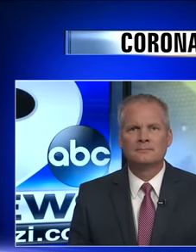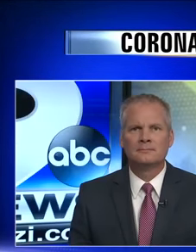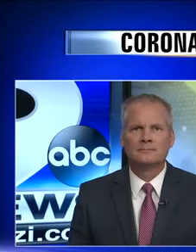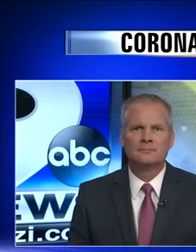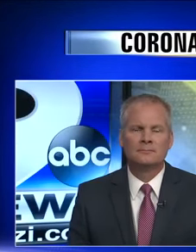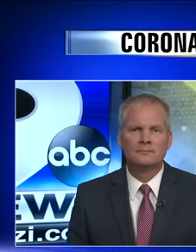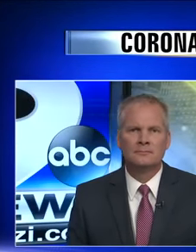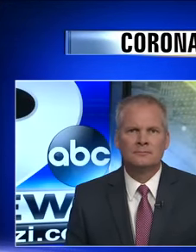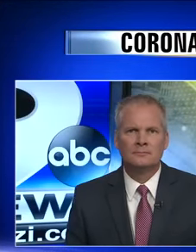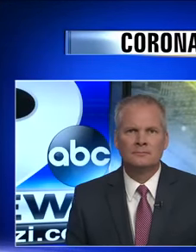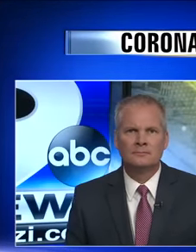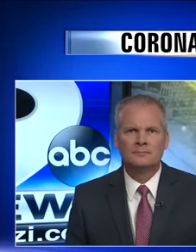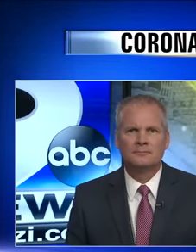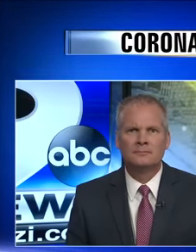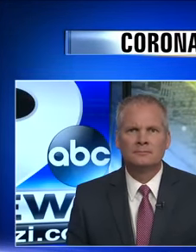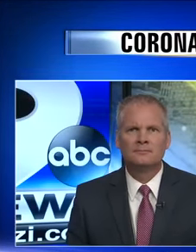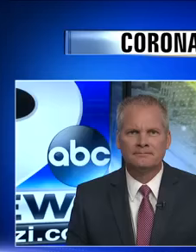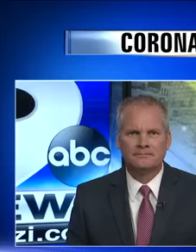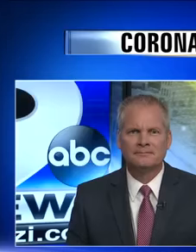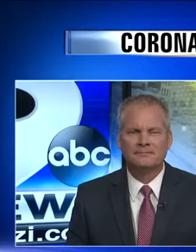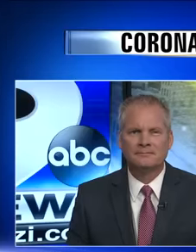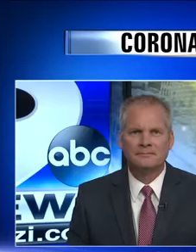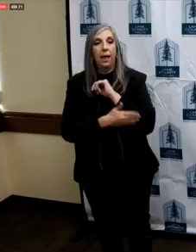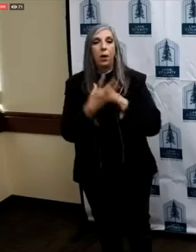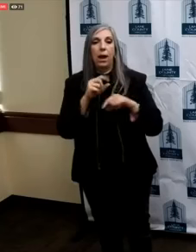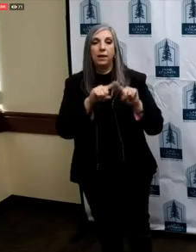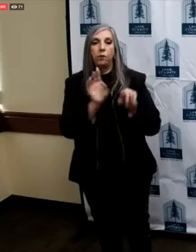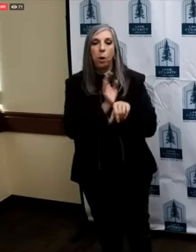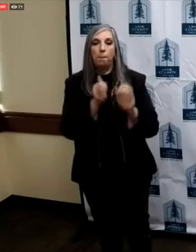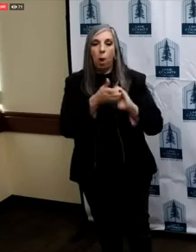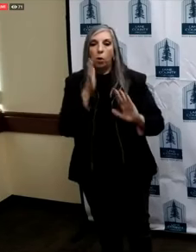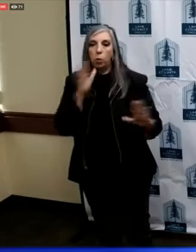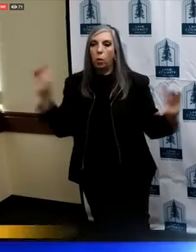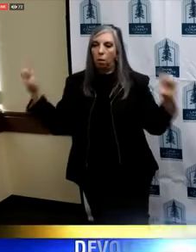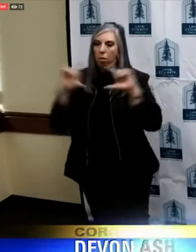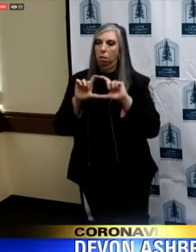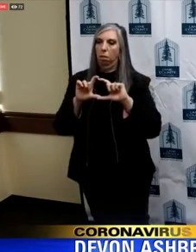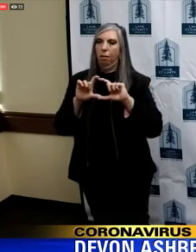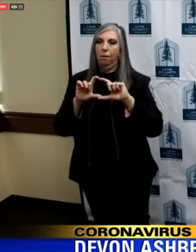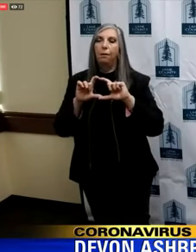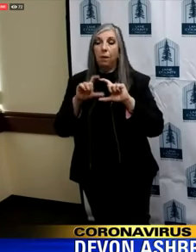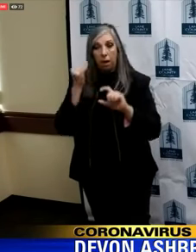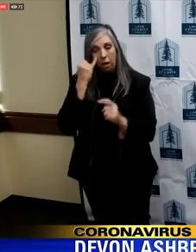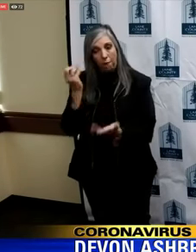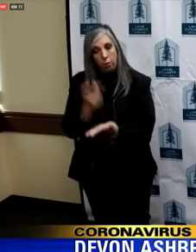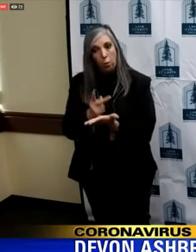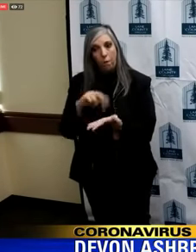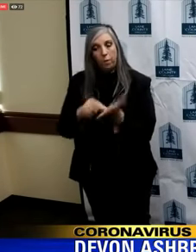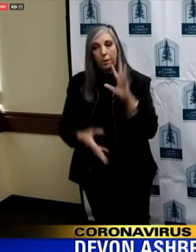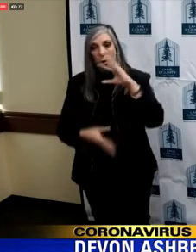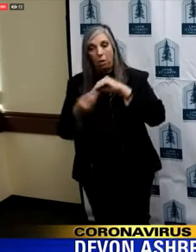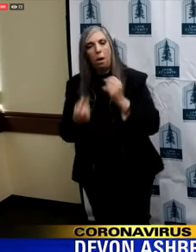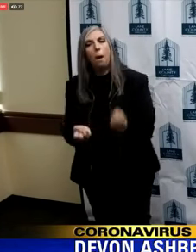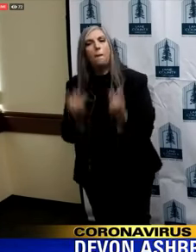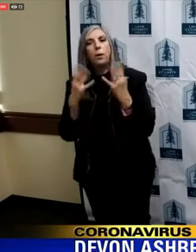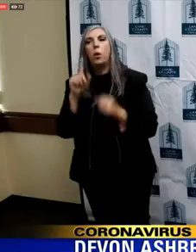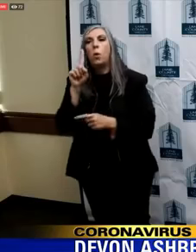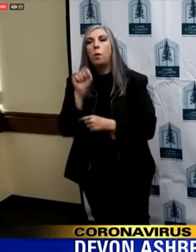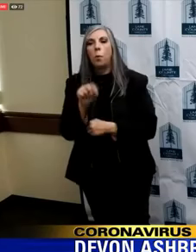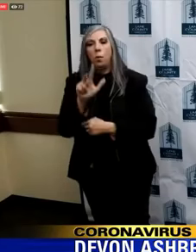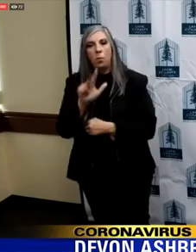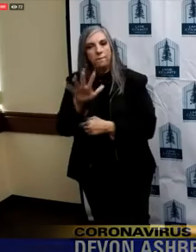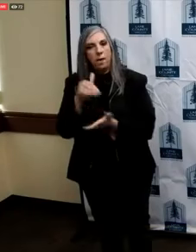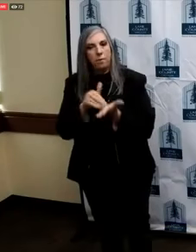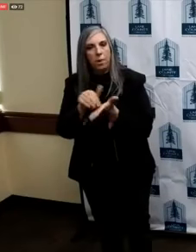KZI 9 News reporter Emma Withrow explains. In total, if we're approved, we would be bringing 1.35